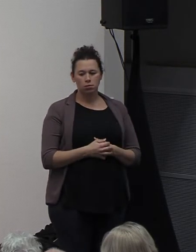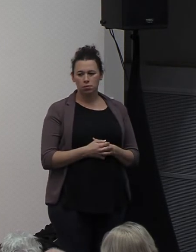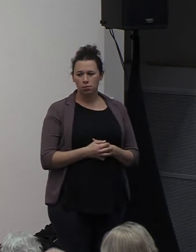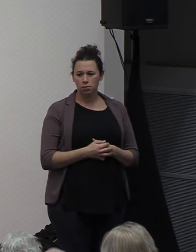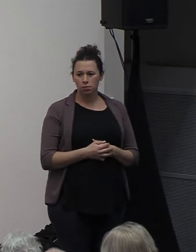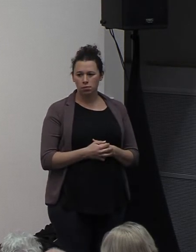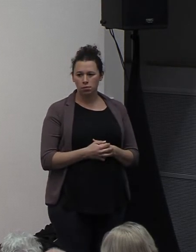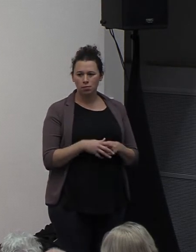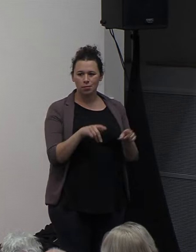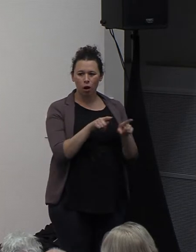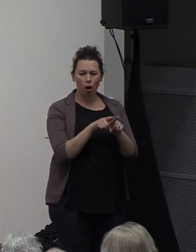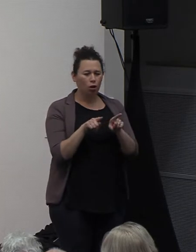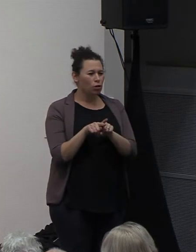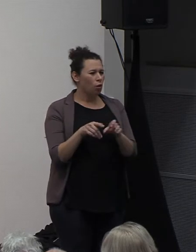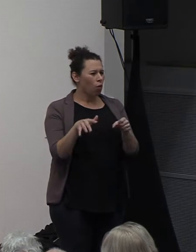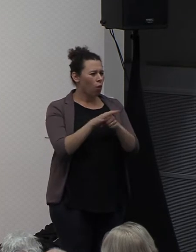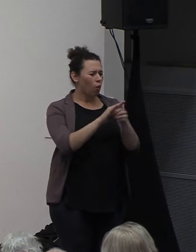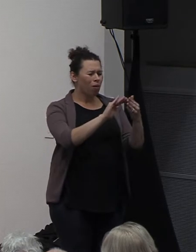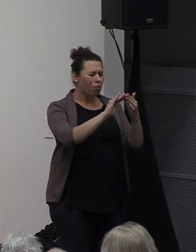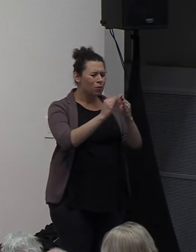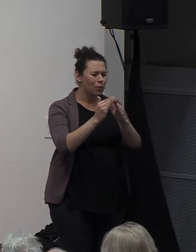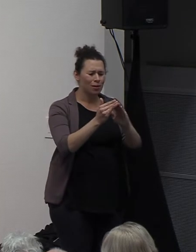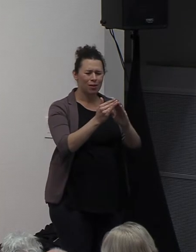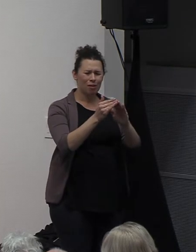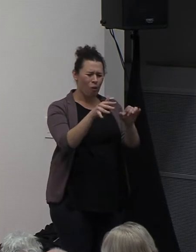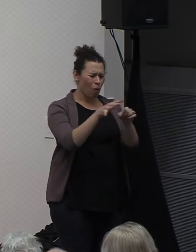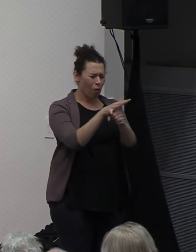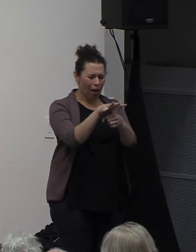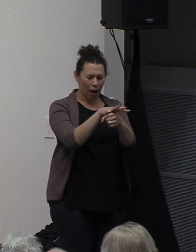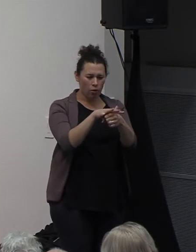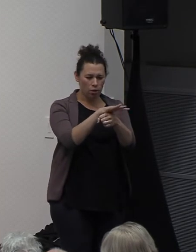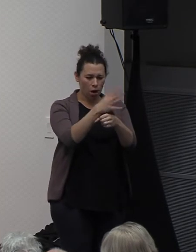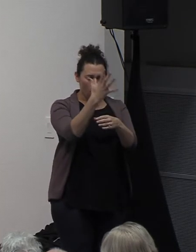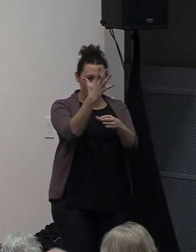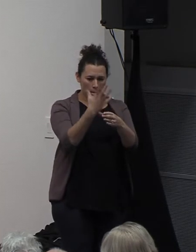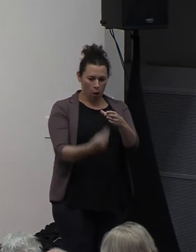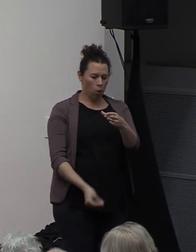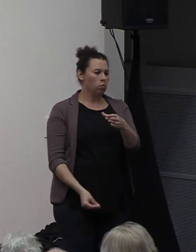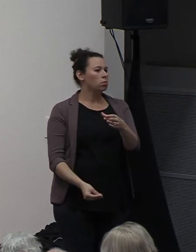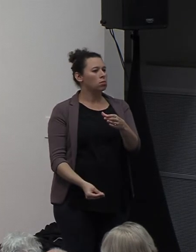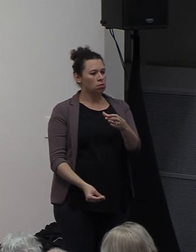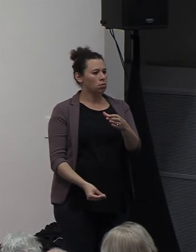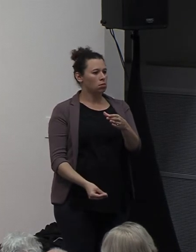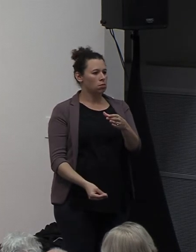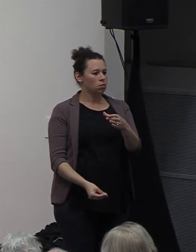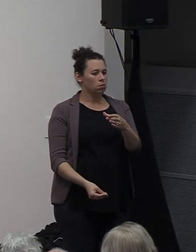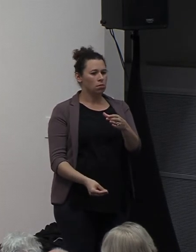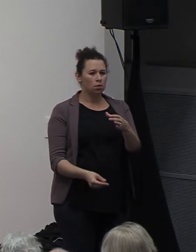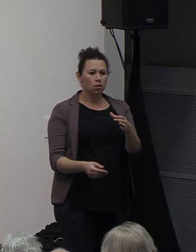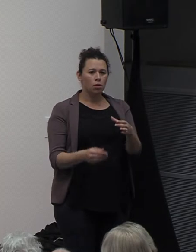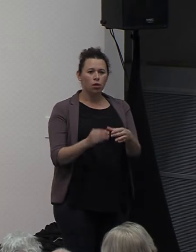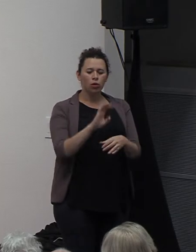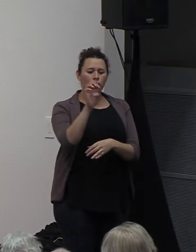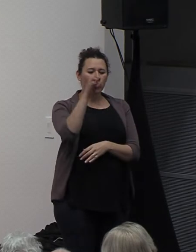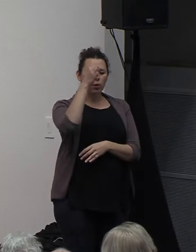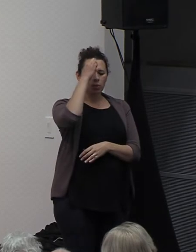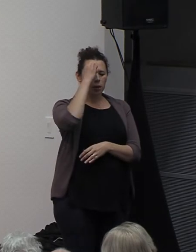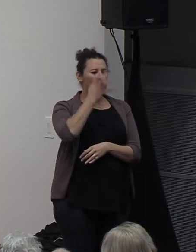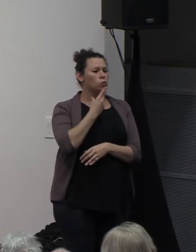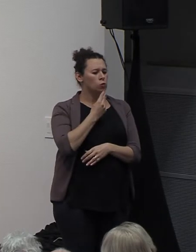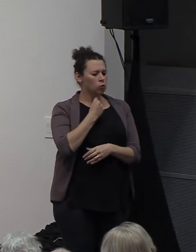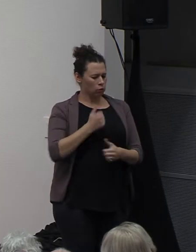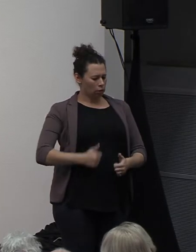whole neighborhoods and entire communities, in short, the fullness of European Jewish life as it